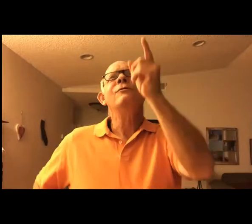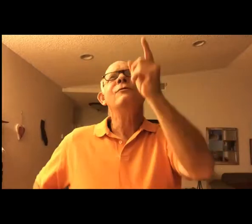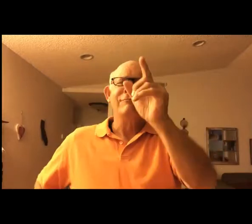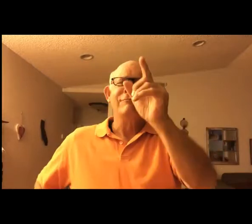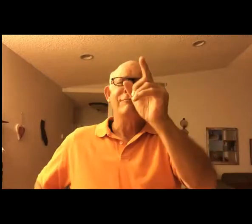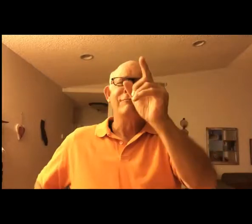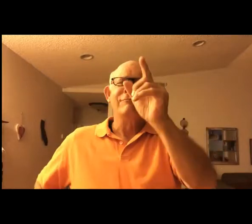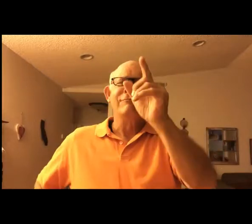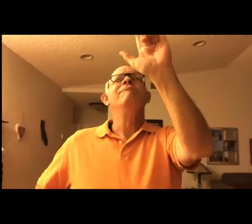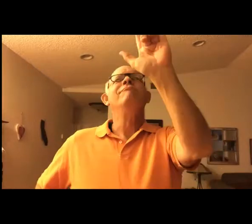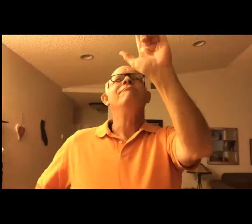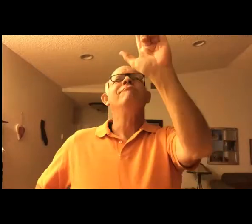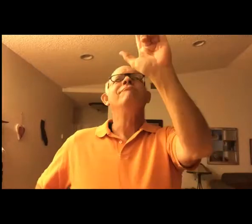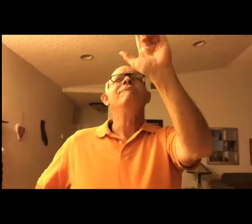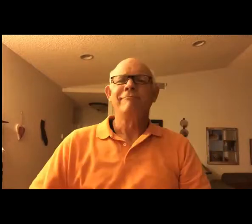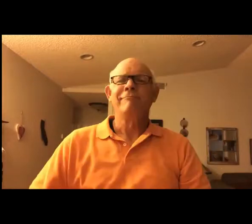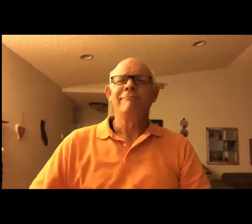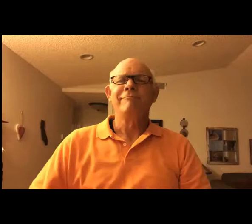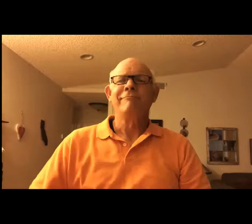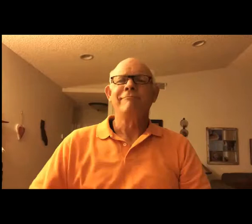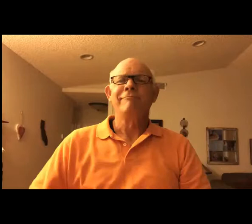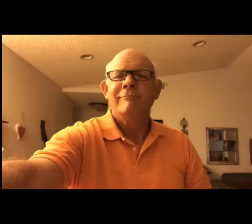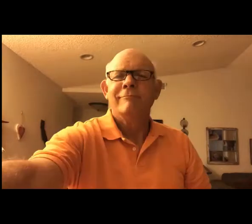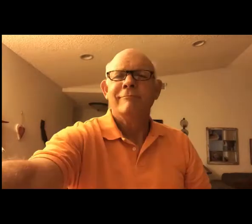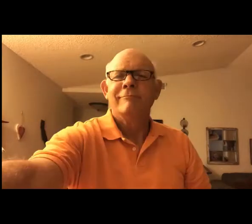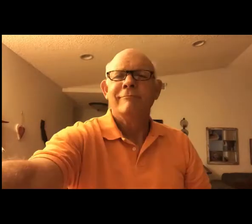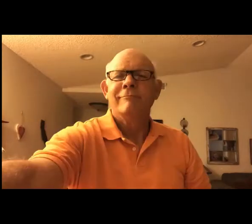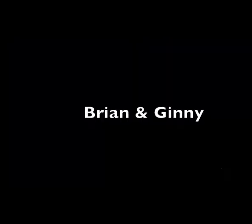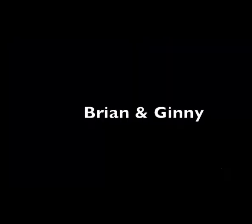you. Love you.